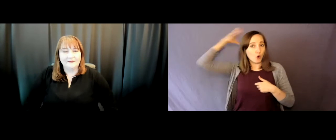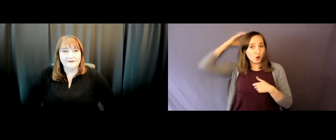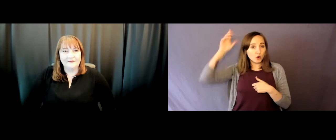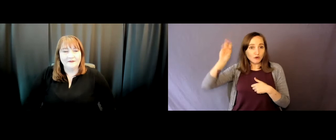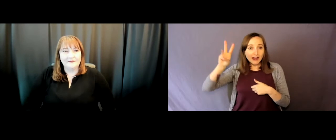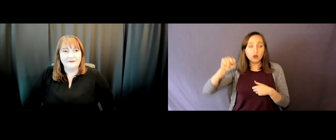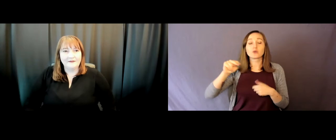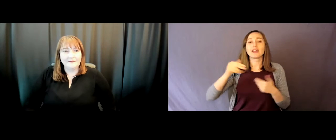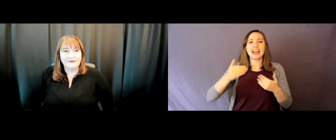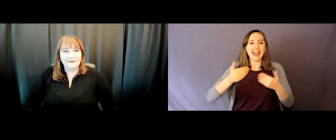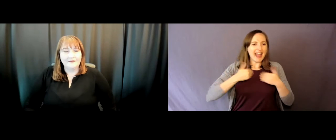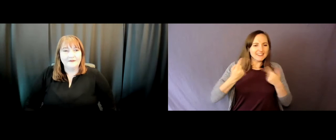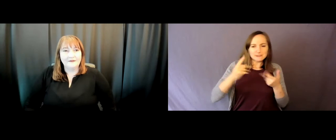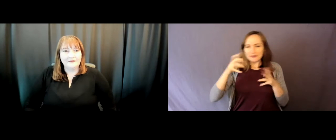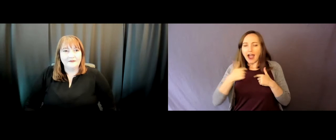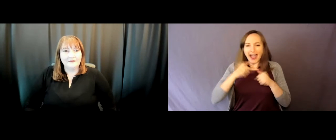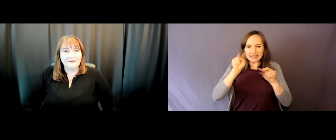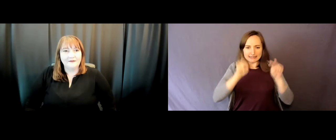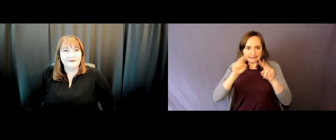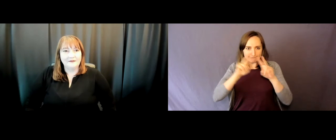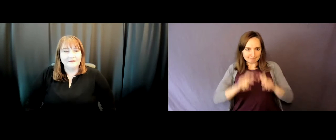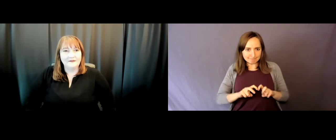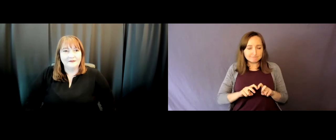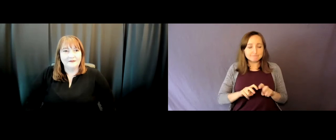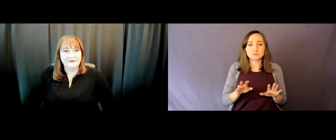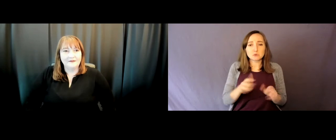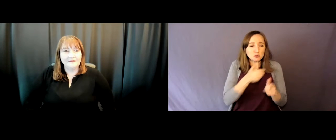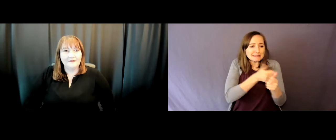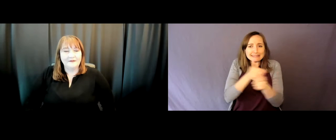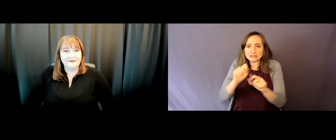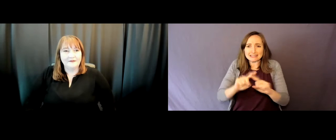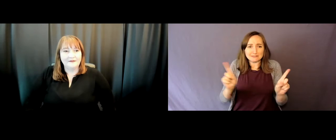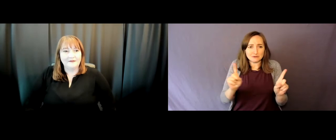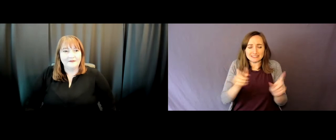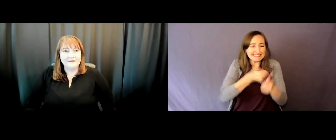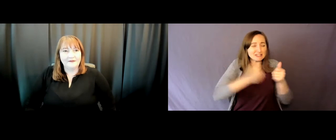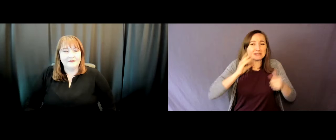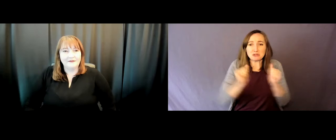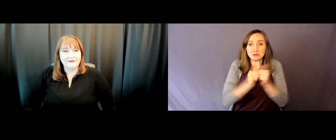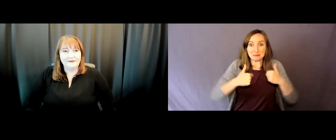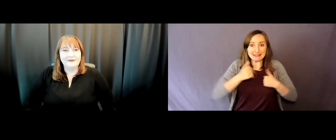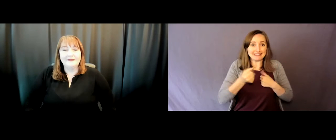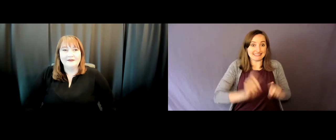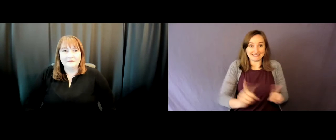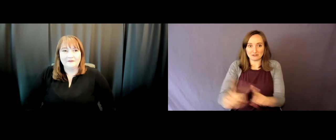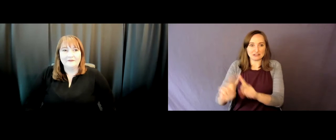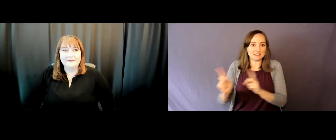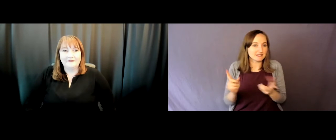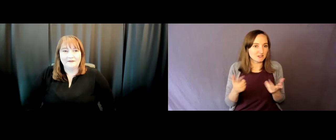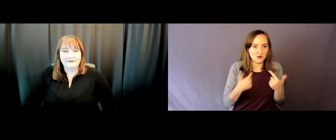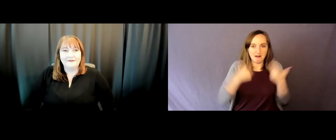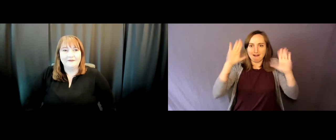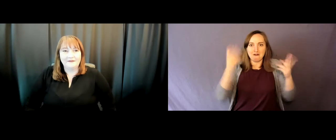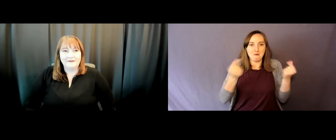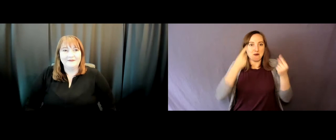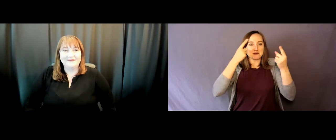so different. Each Reiki experience with me is so completely different. I don't even know what to expect when I get